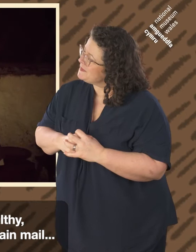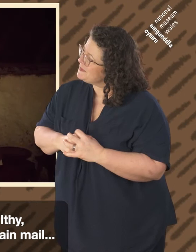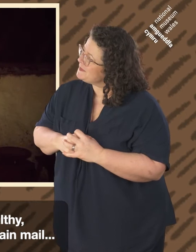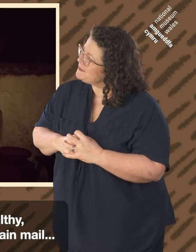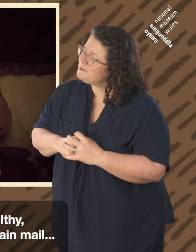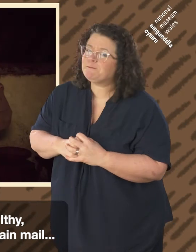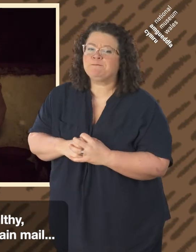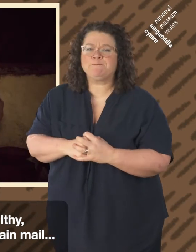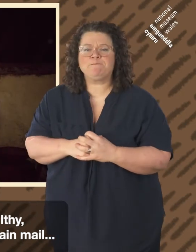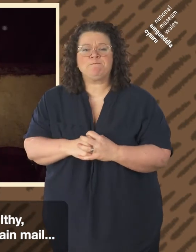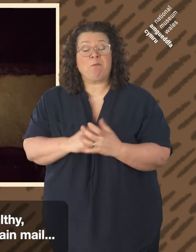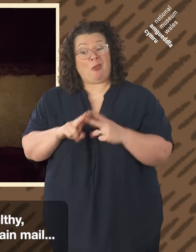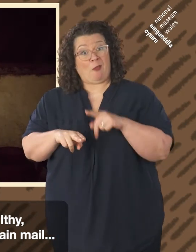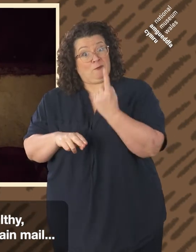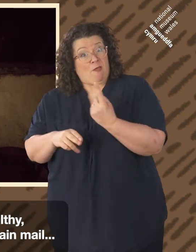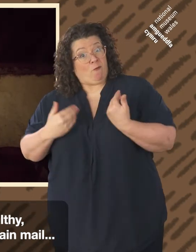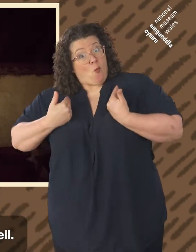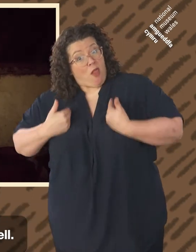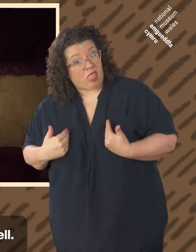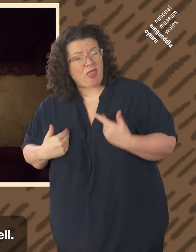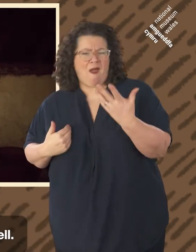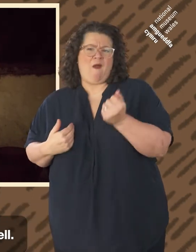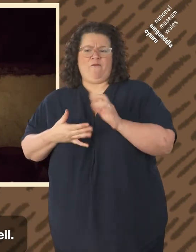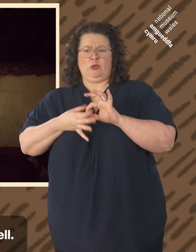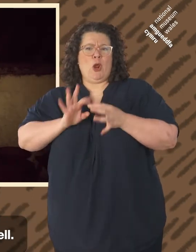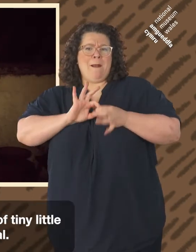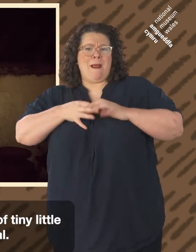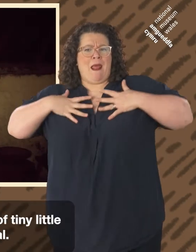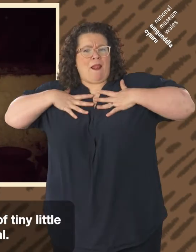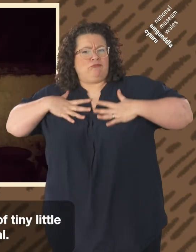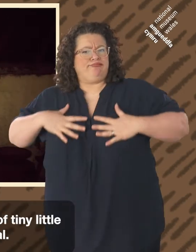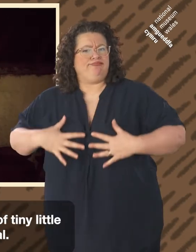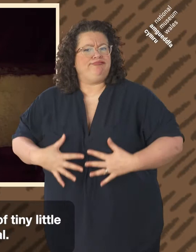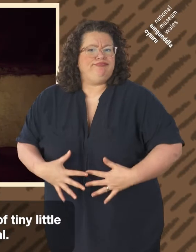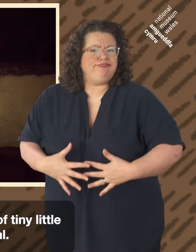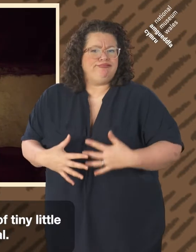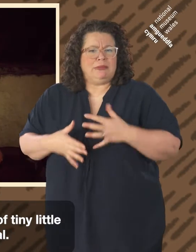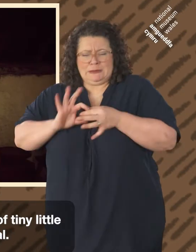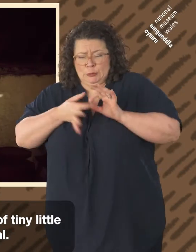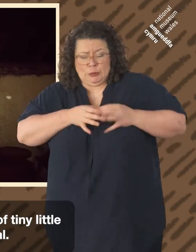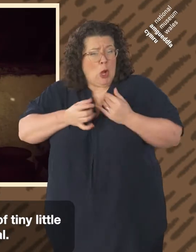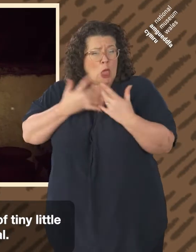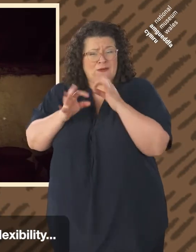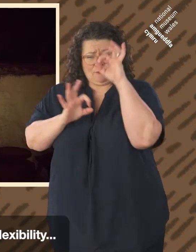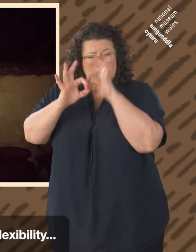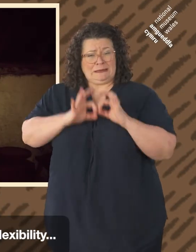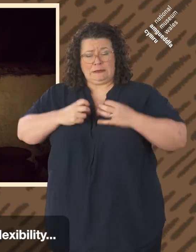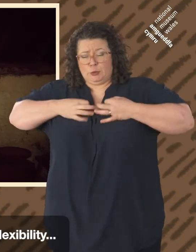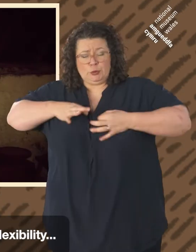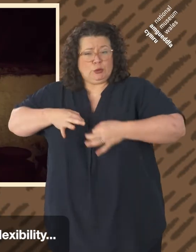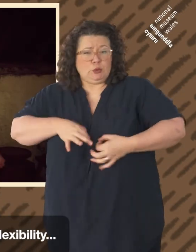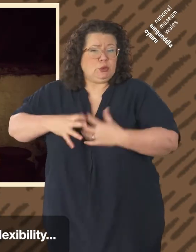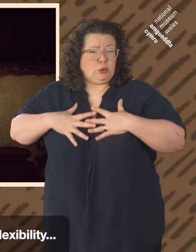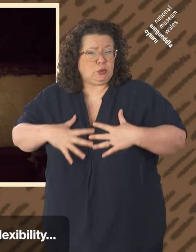if you are wealthy, you might have a chainmail shirt on as well. It's a shirt made out of tiny little links of metal. Gives you a lot